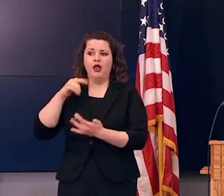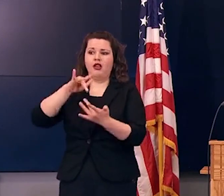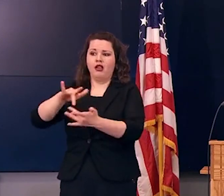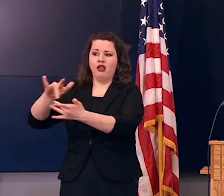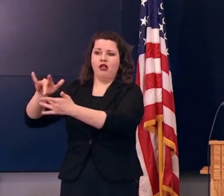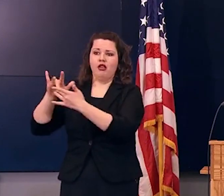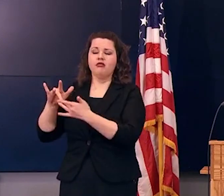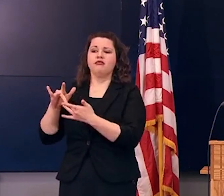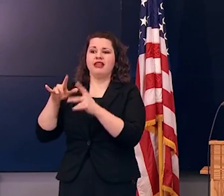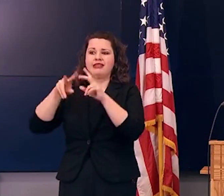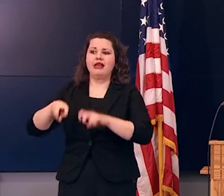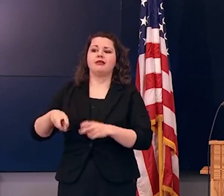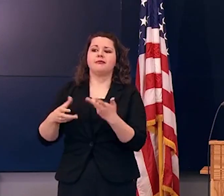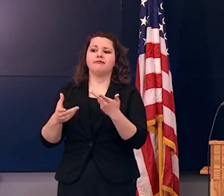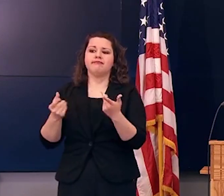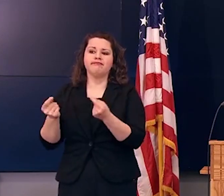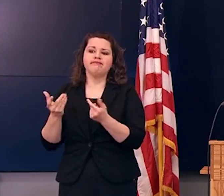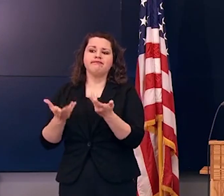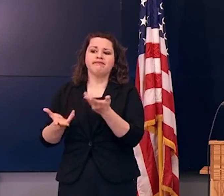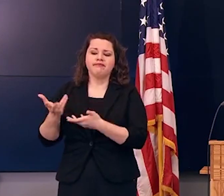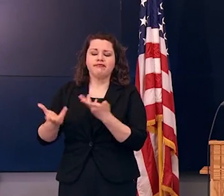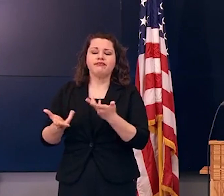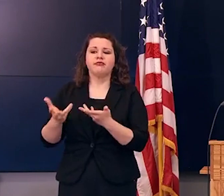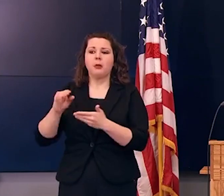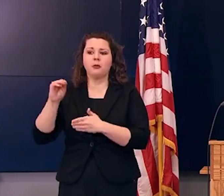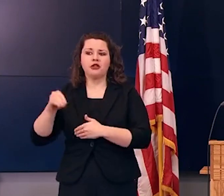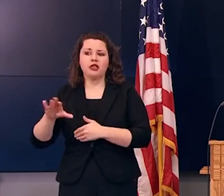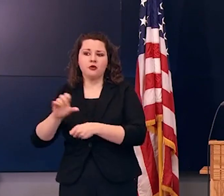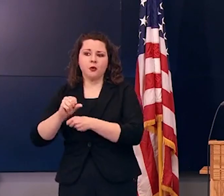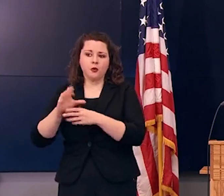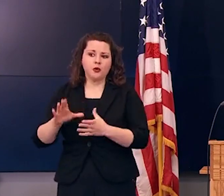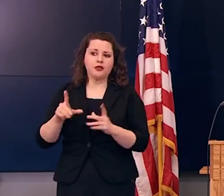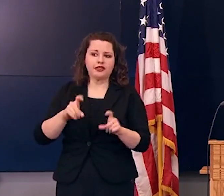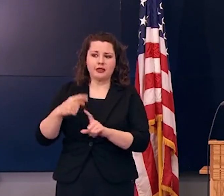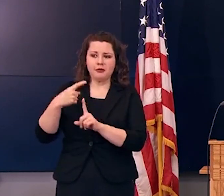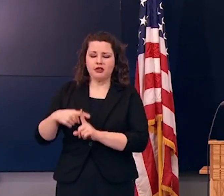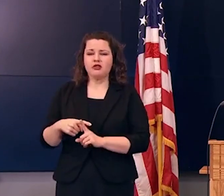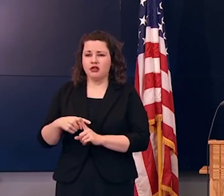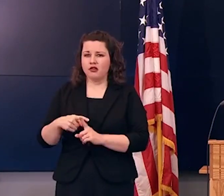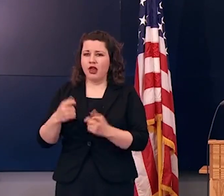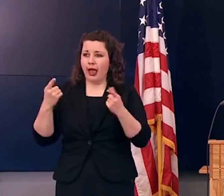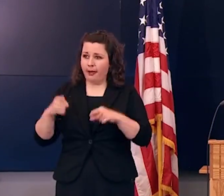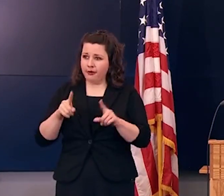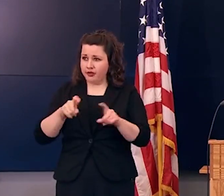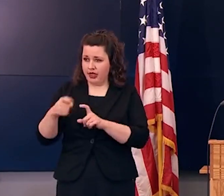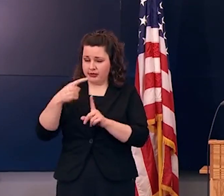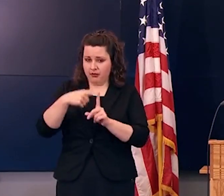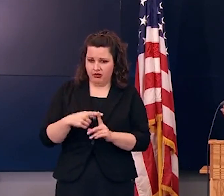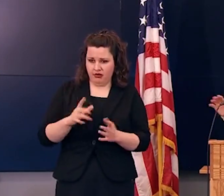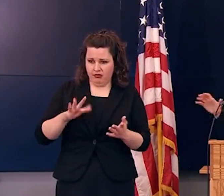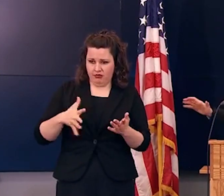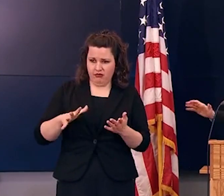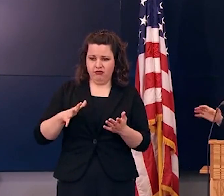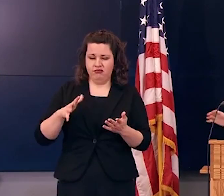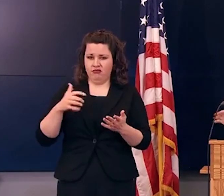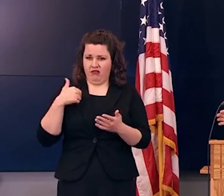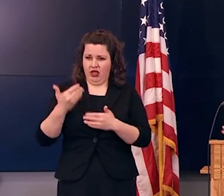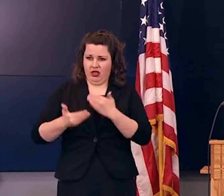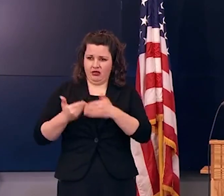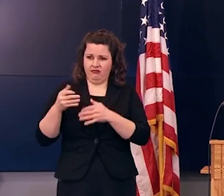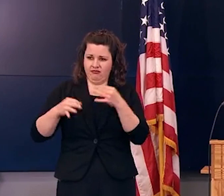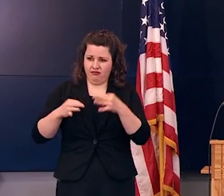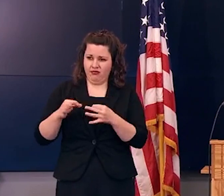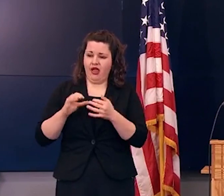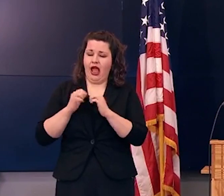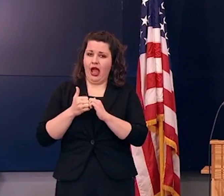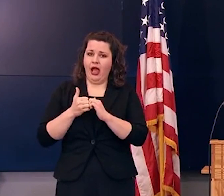assessment of where they're at, what percentage of the workforce is tested. We get some of that when we do the testing positive, and kind of how we walk through